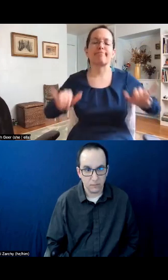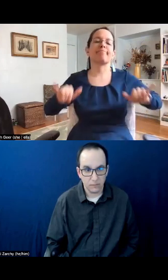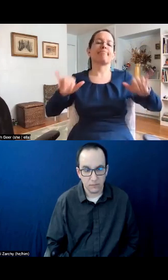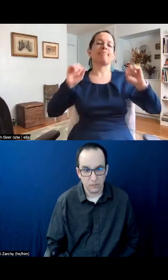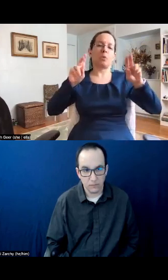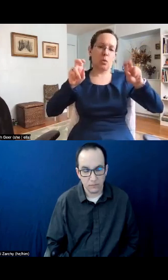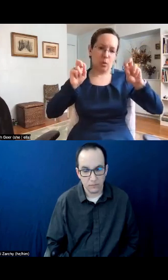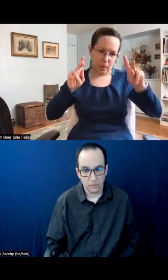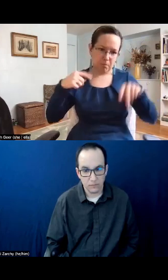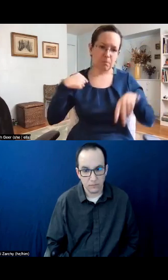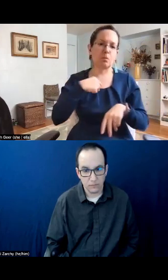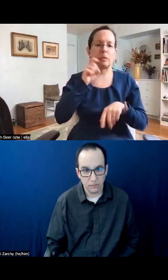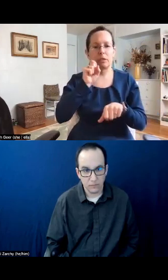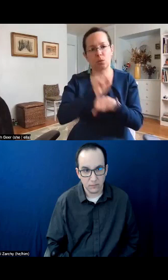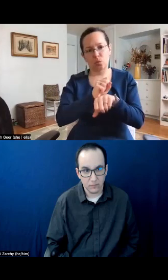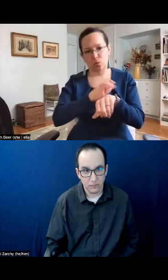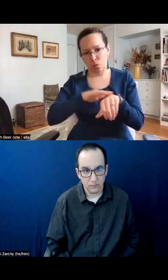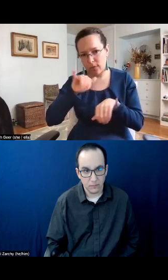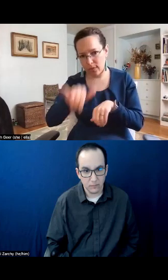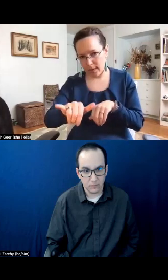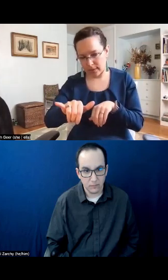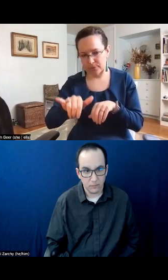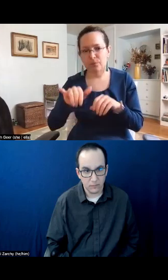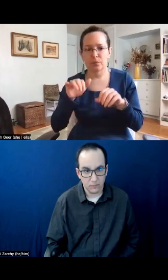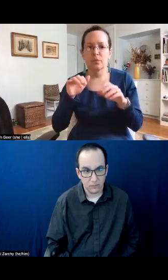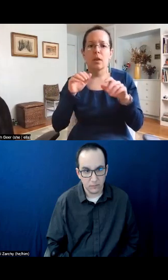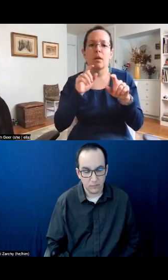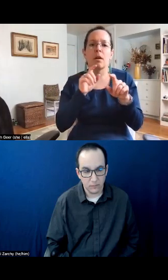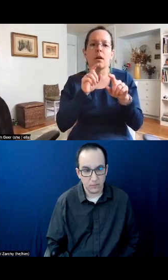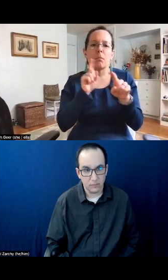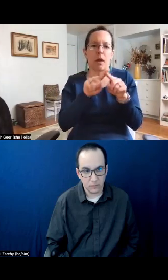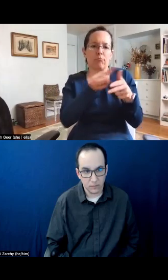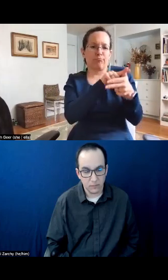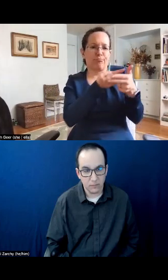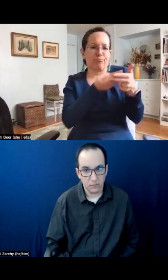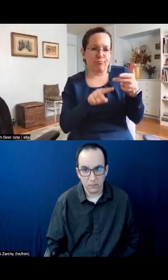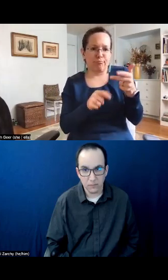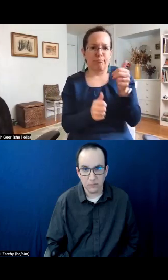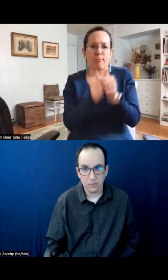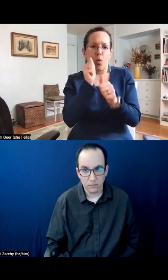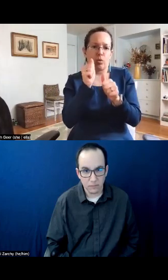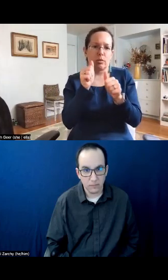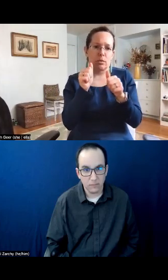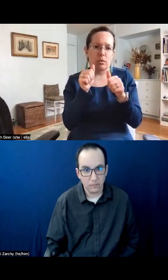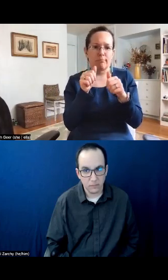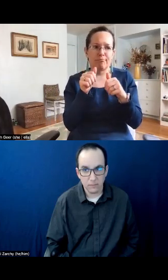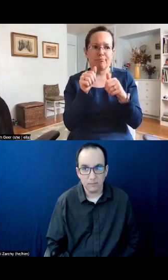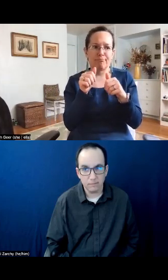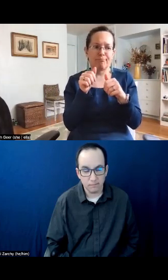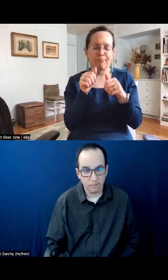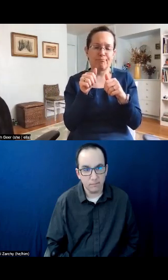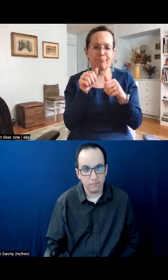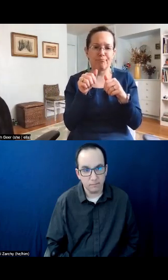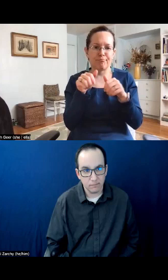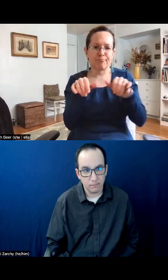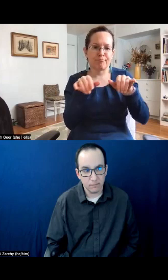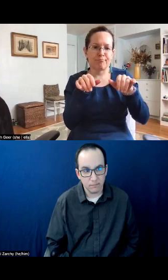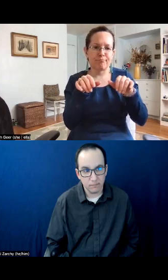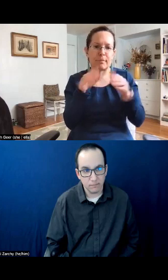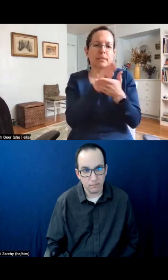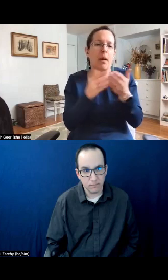they are not sure how to insert negatives and where to do so appropriately, then you can really hone in your therapy to